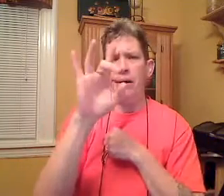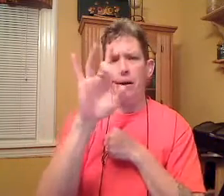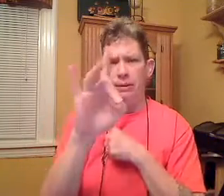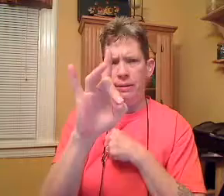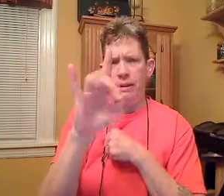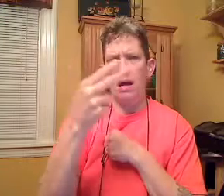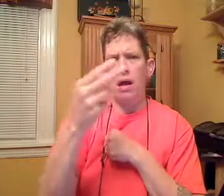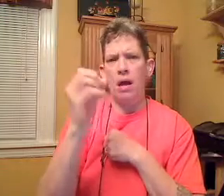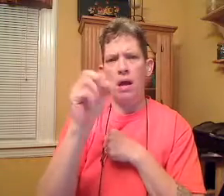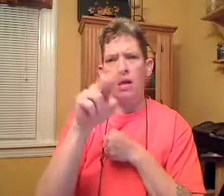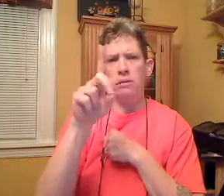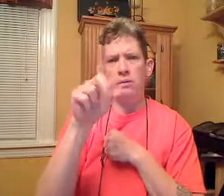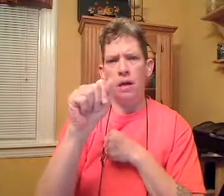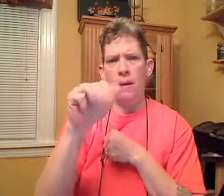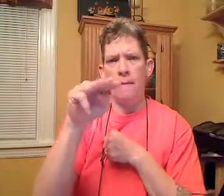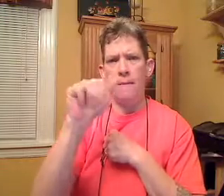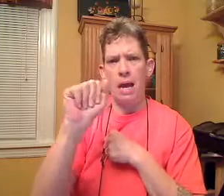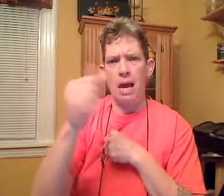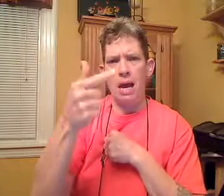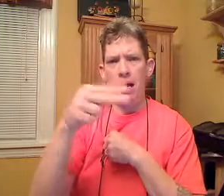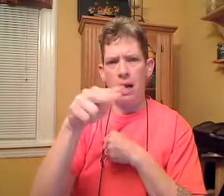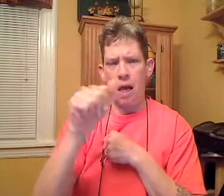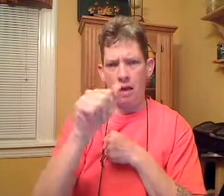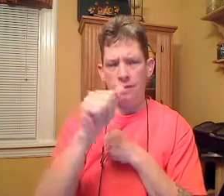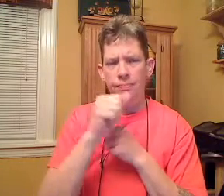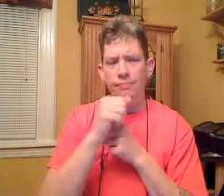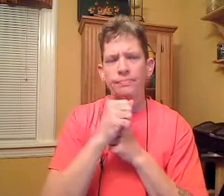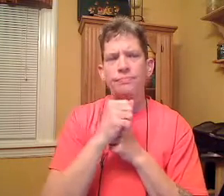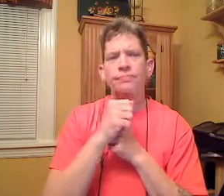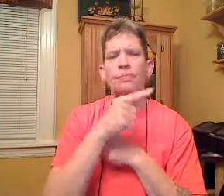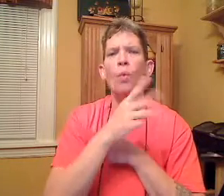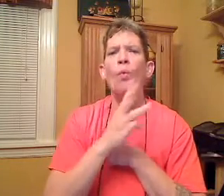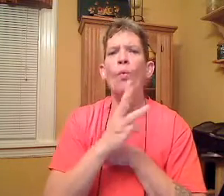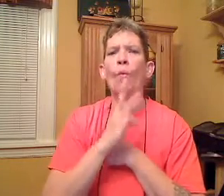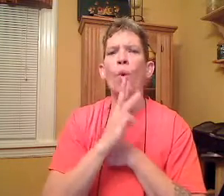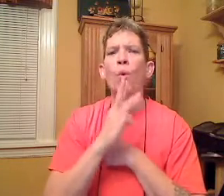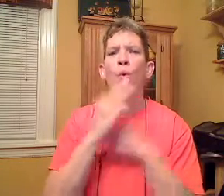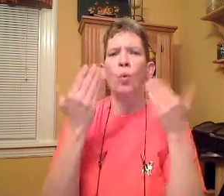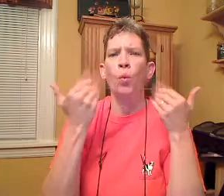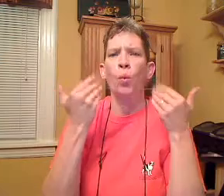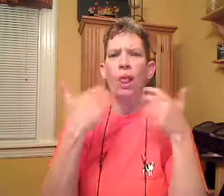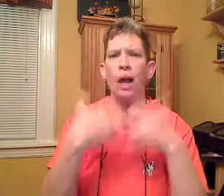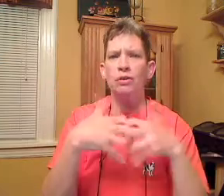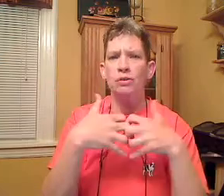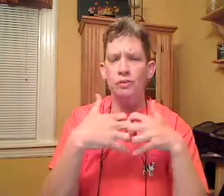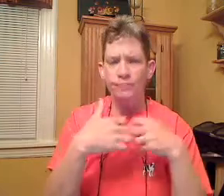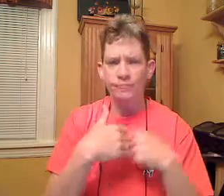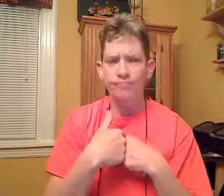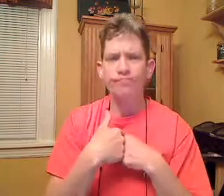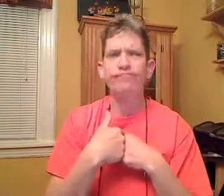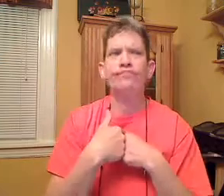not in an out, the Chevy Carter beginning to pull it on by you, the best of the player, what's your group? And who isn't there? Well, Paul, you're out,